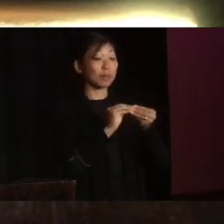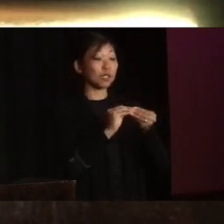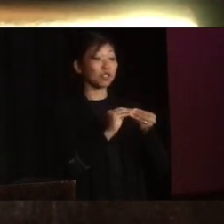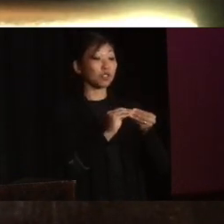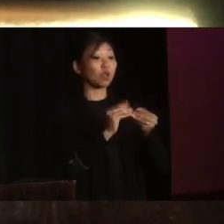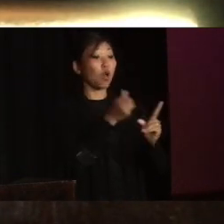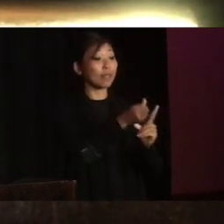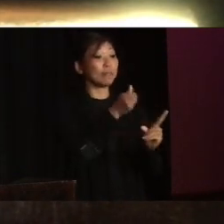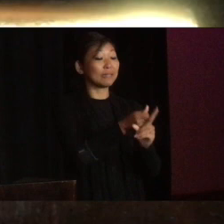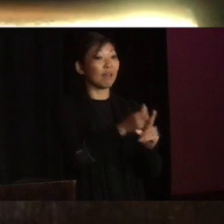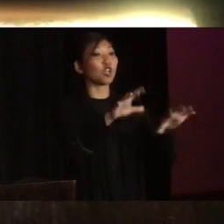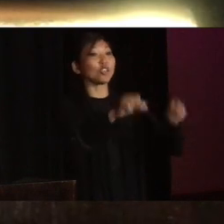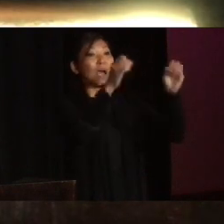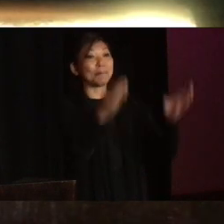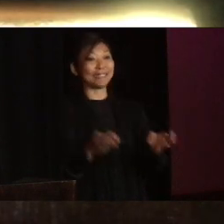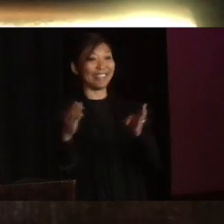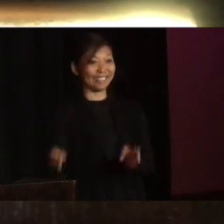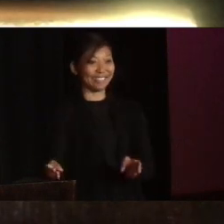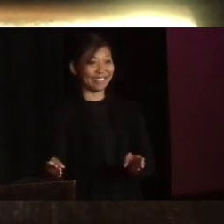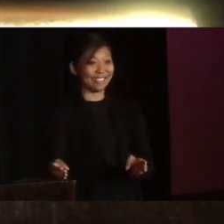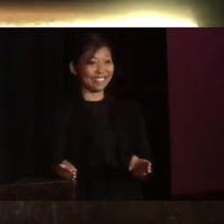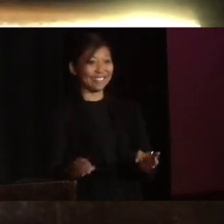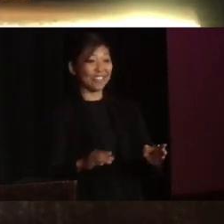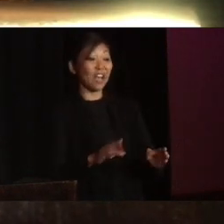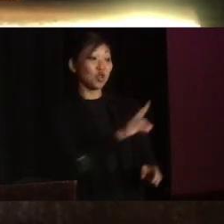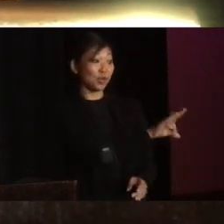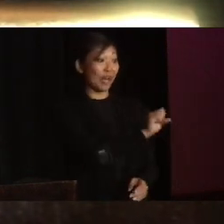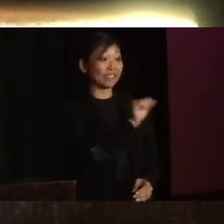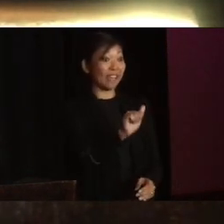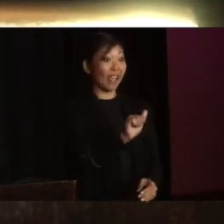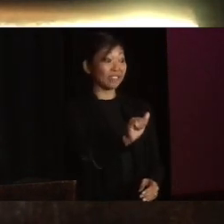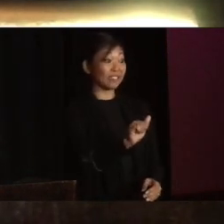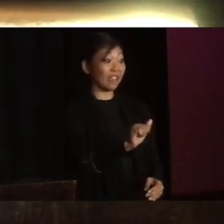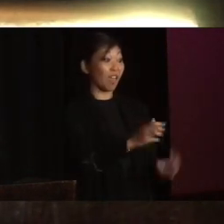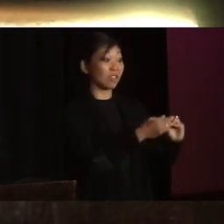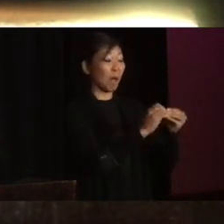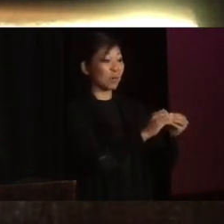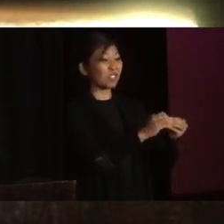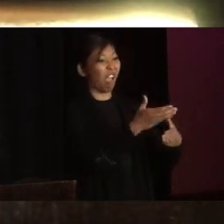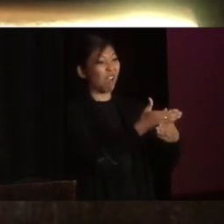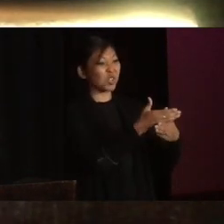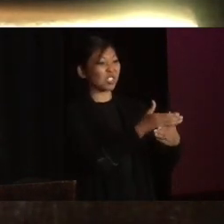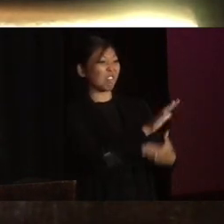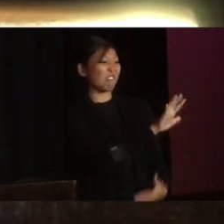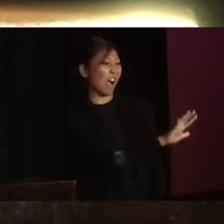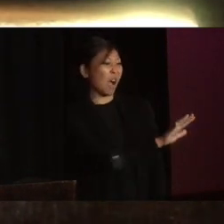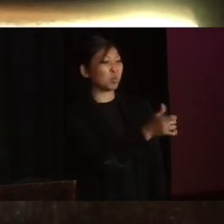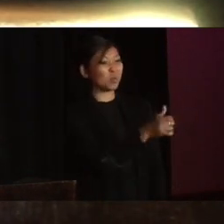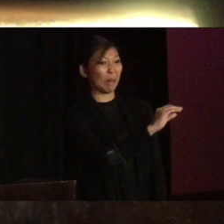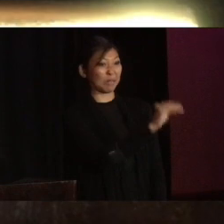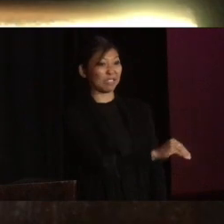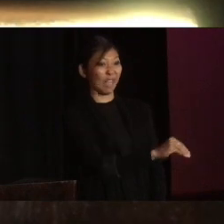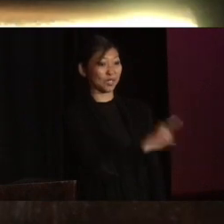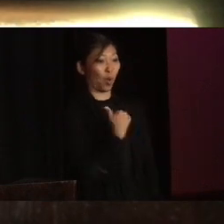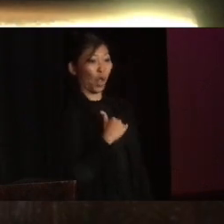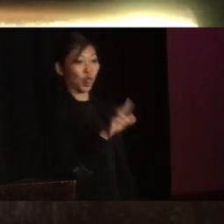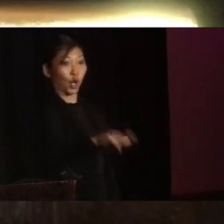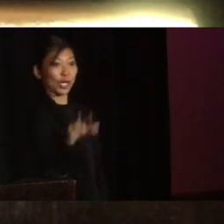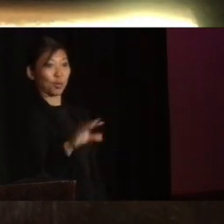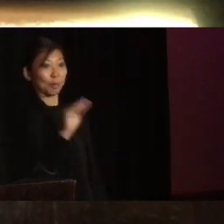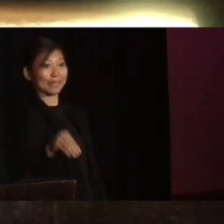community. This is very different than the rest of the United States, where the percentage is on average about 5 to 10%.